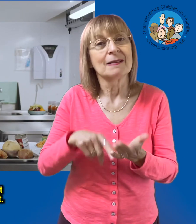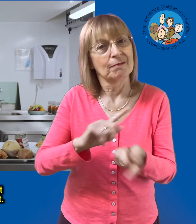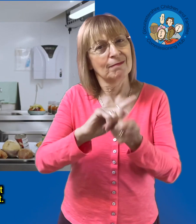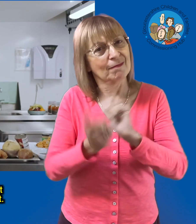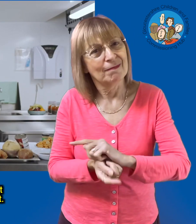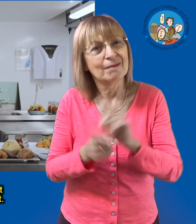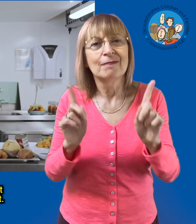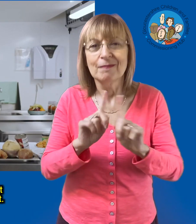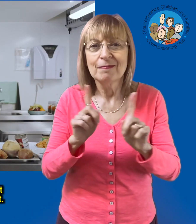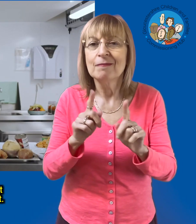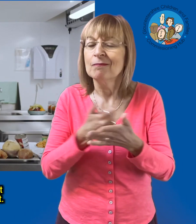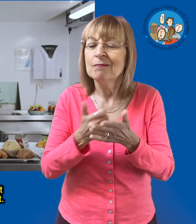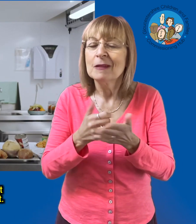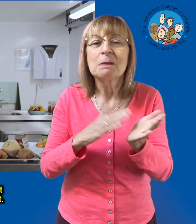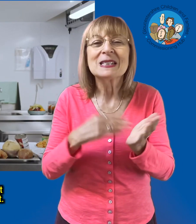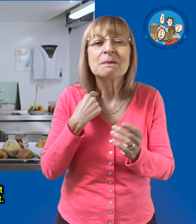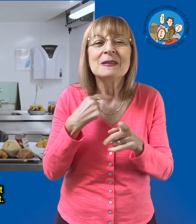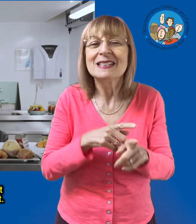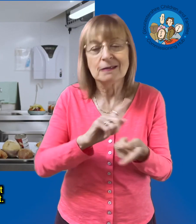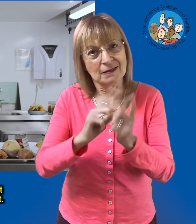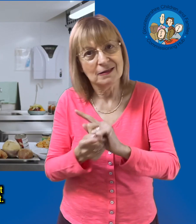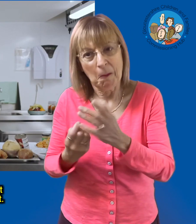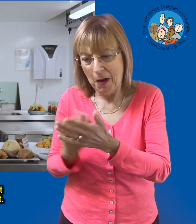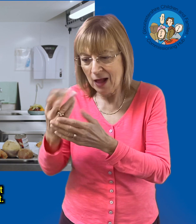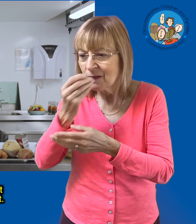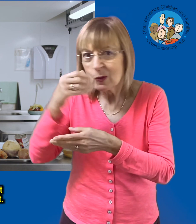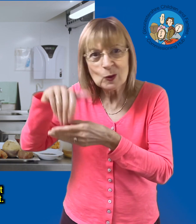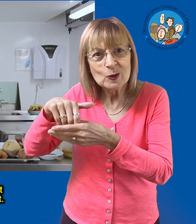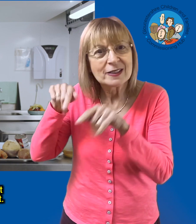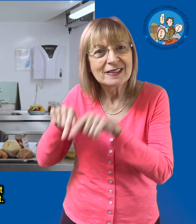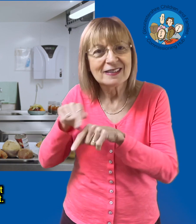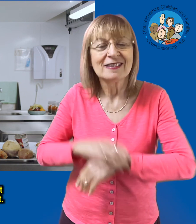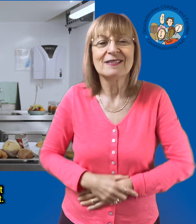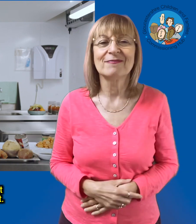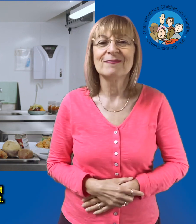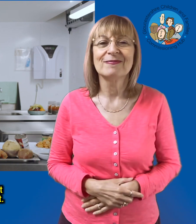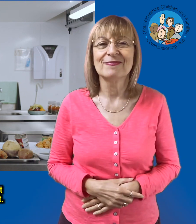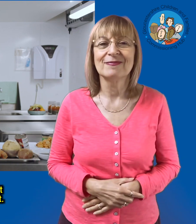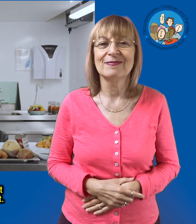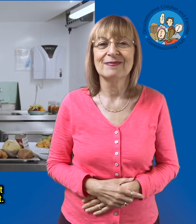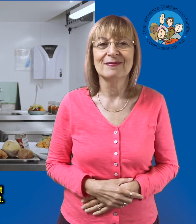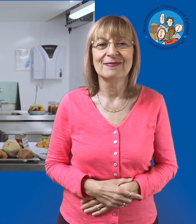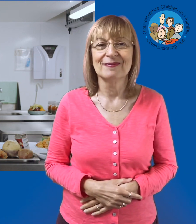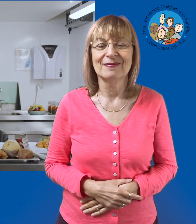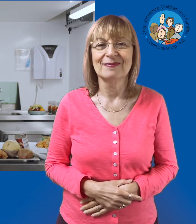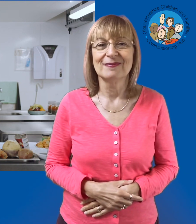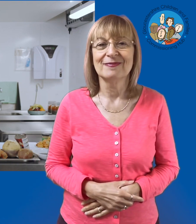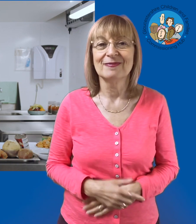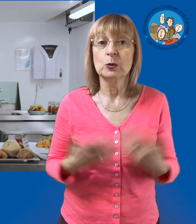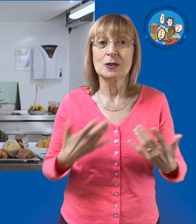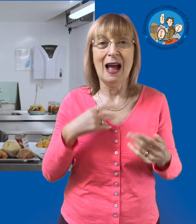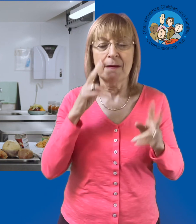Yeah, for this it is plant-based today, but you can actually do it with substituting with meat, minced meat and everything else as